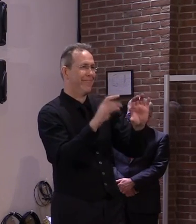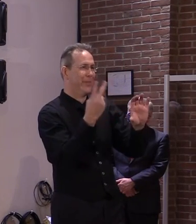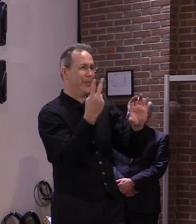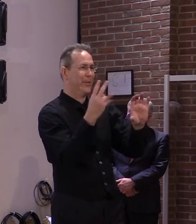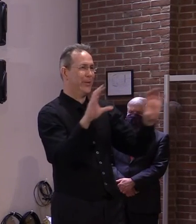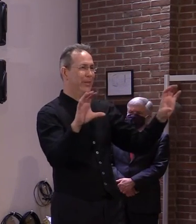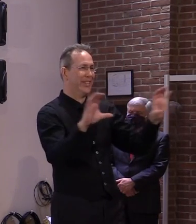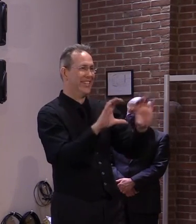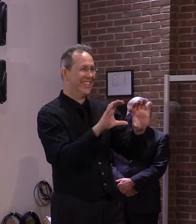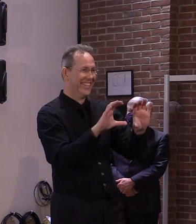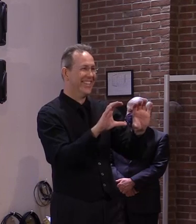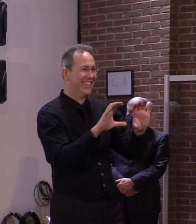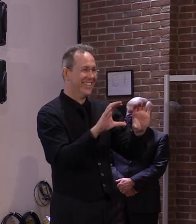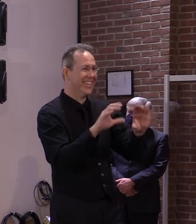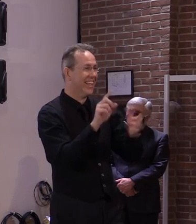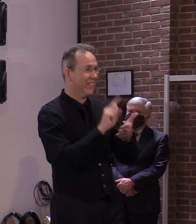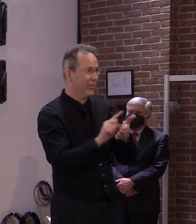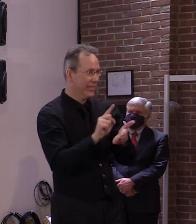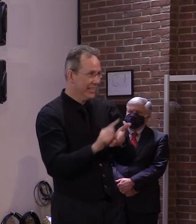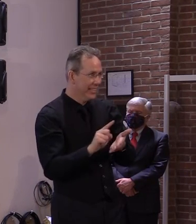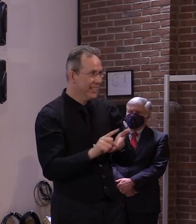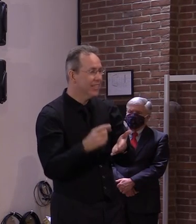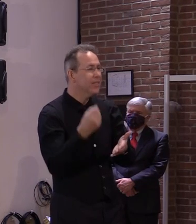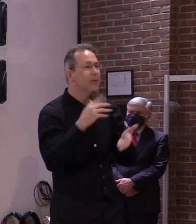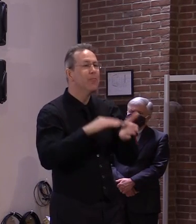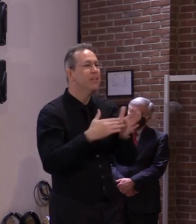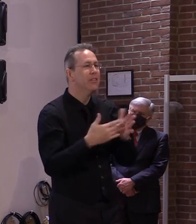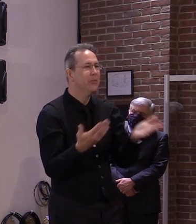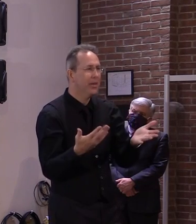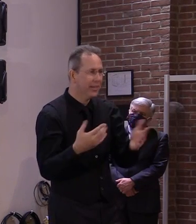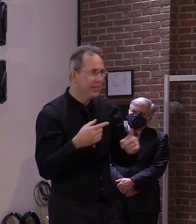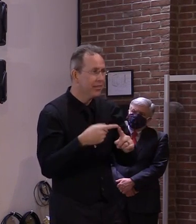They will follow up with the number of doses needed for the second dose.